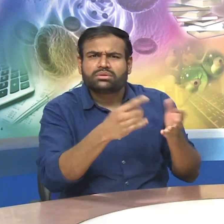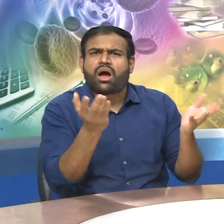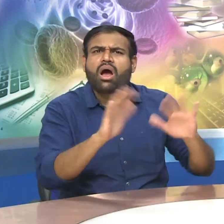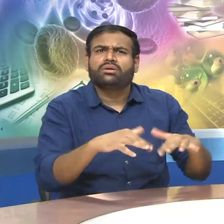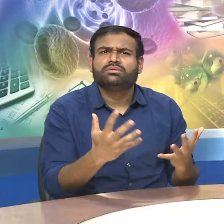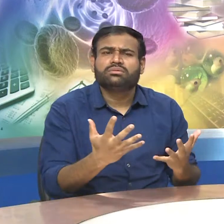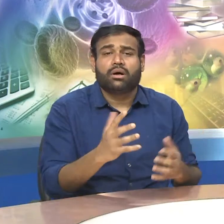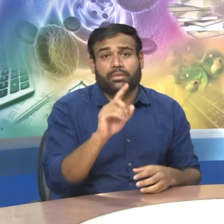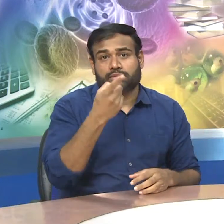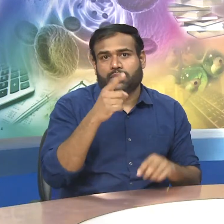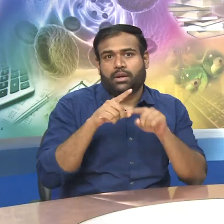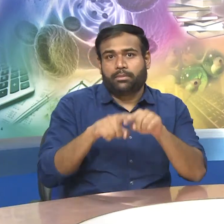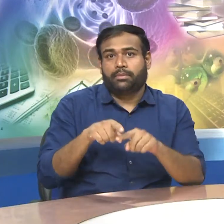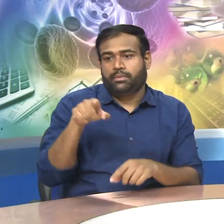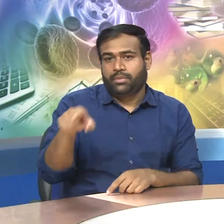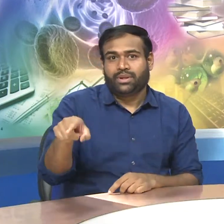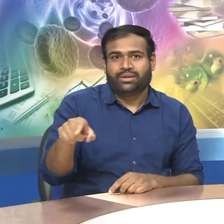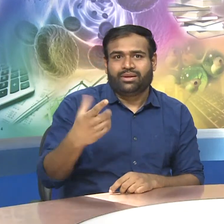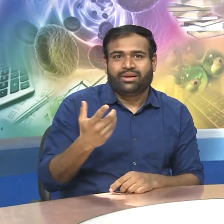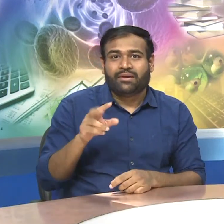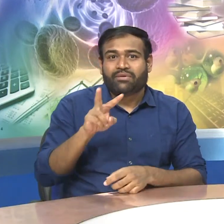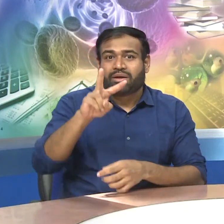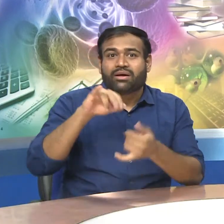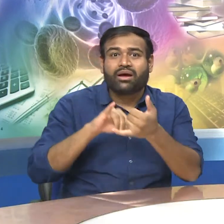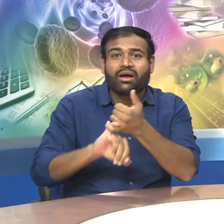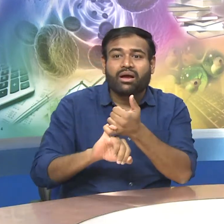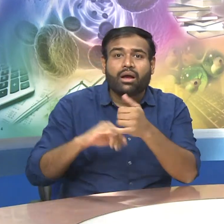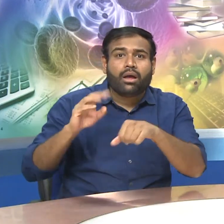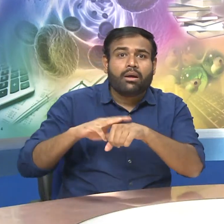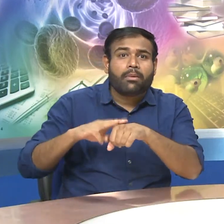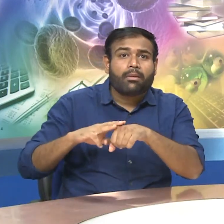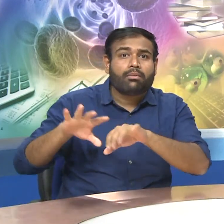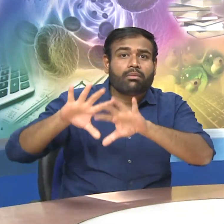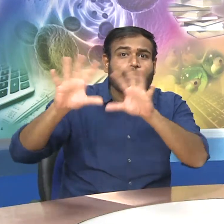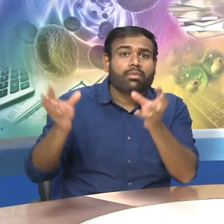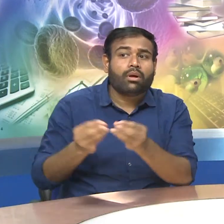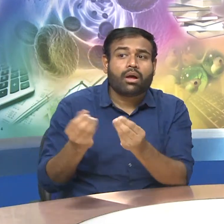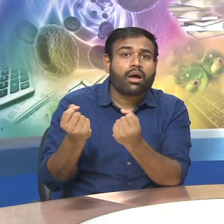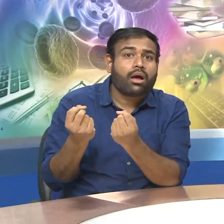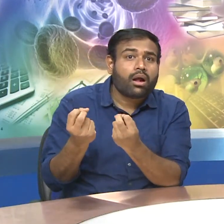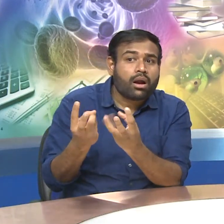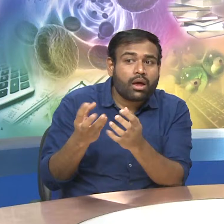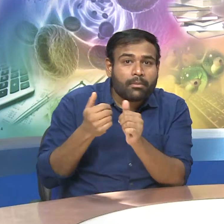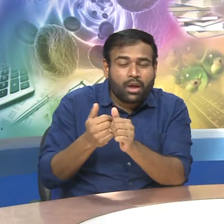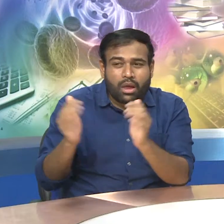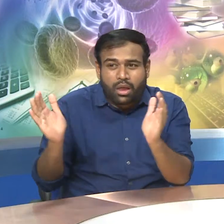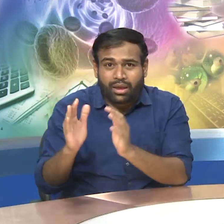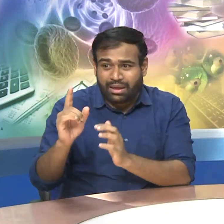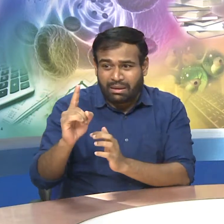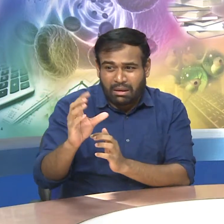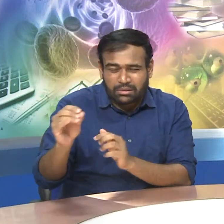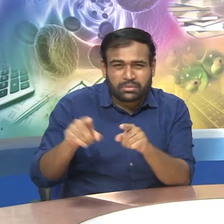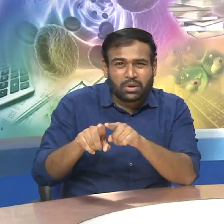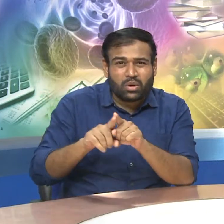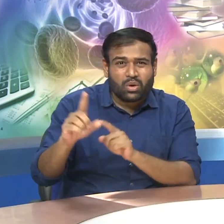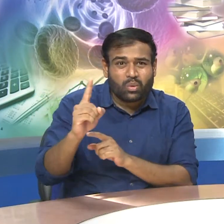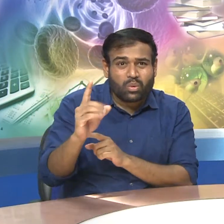Total numbers of members in Vidhan Parishad of a state should not exceed